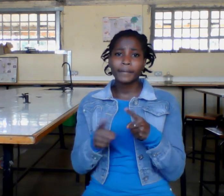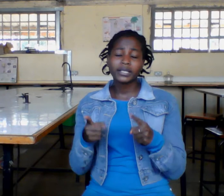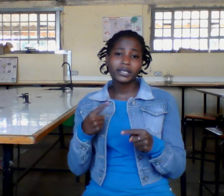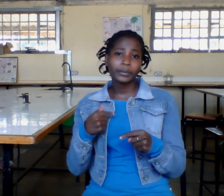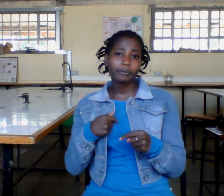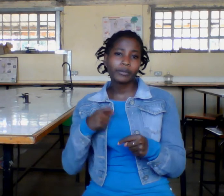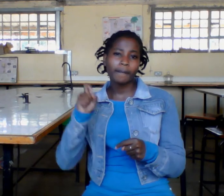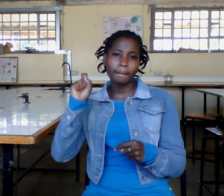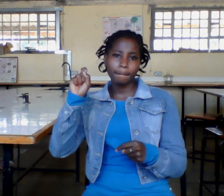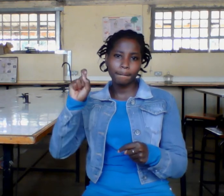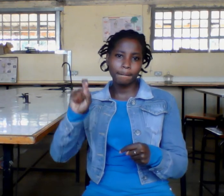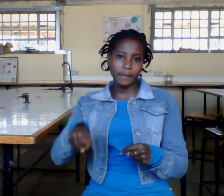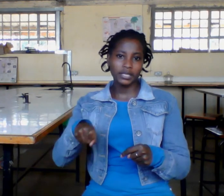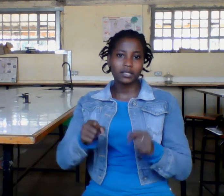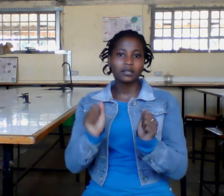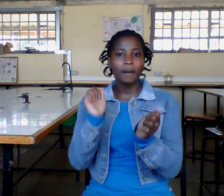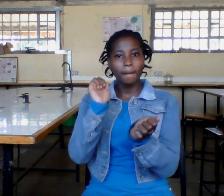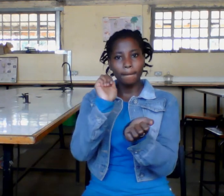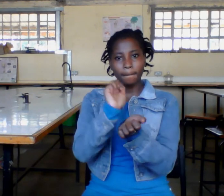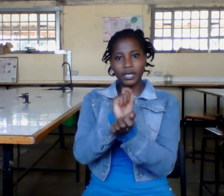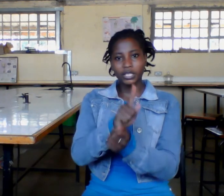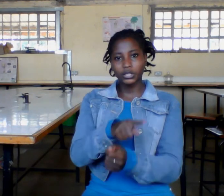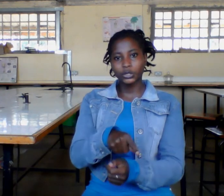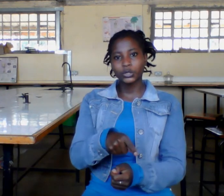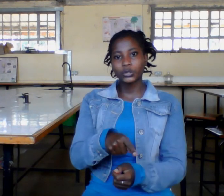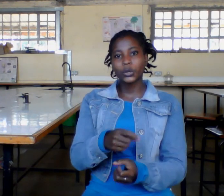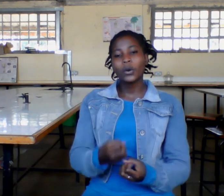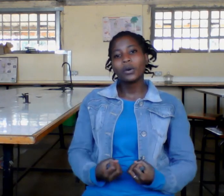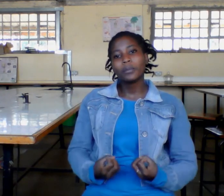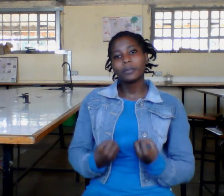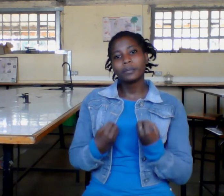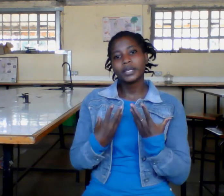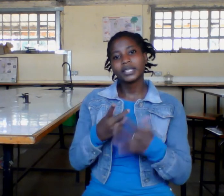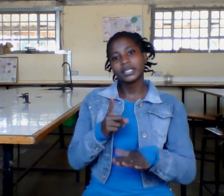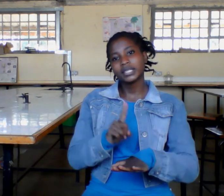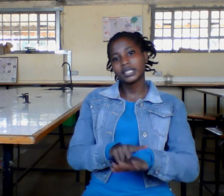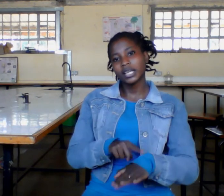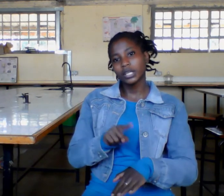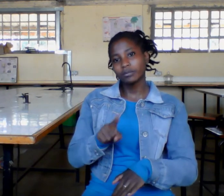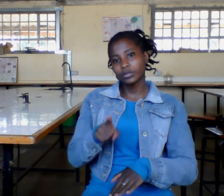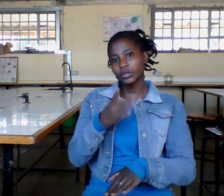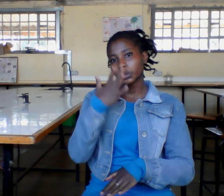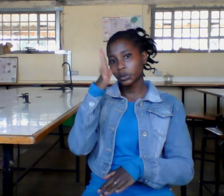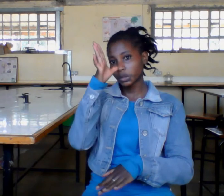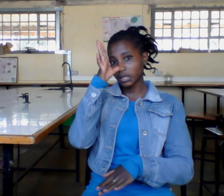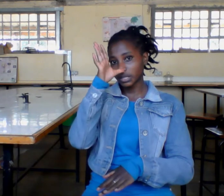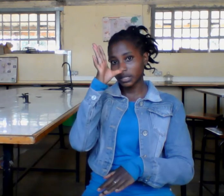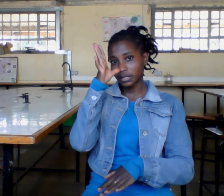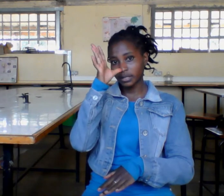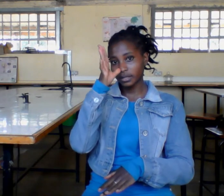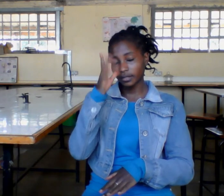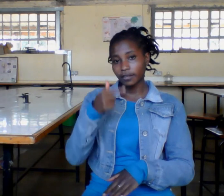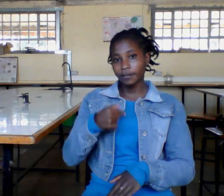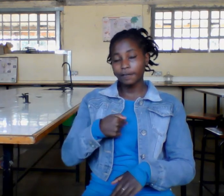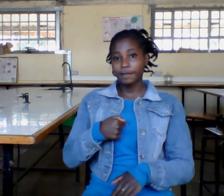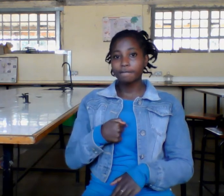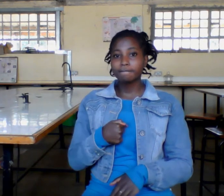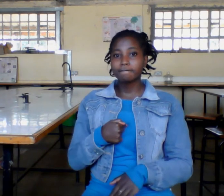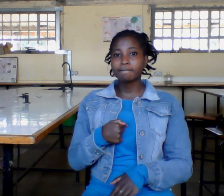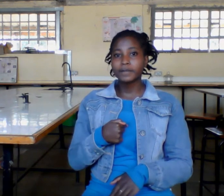Fox heard it and screamed out, "Put me down, hyena, I'm not the rabbit." But hyena didn't care. He kept